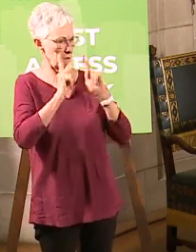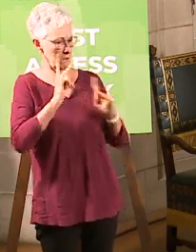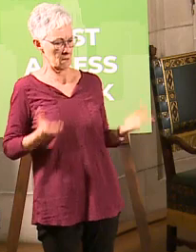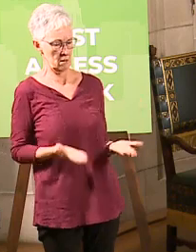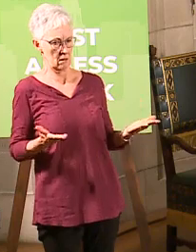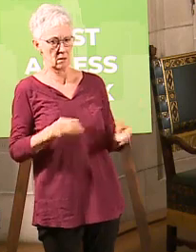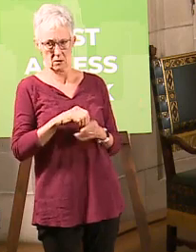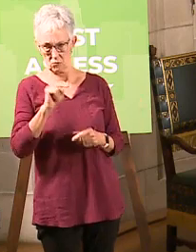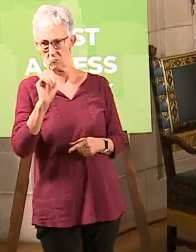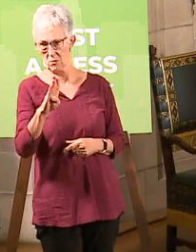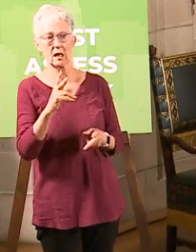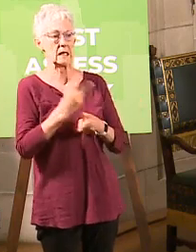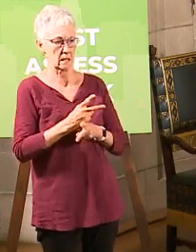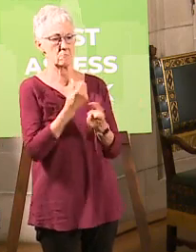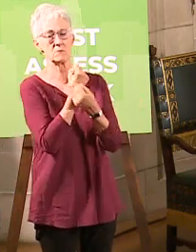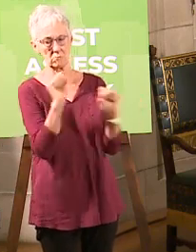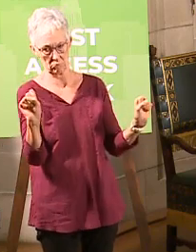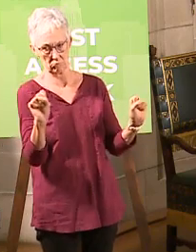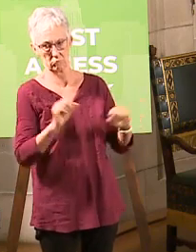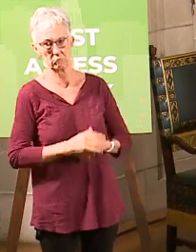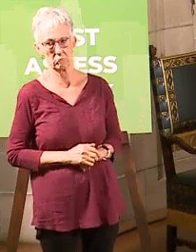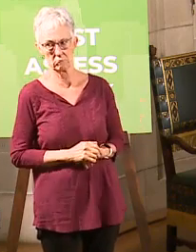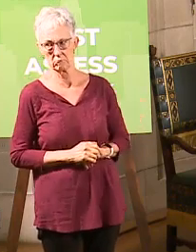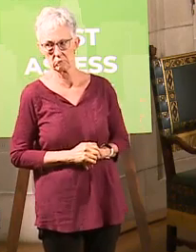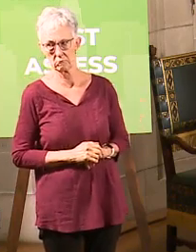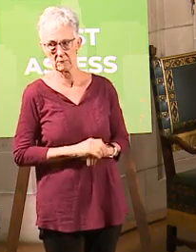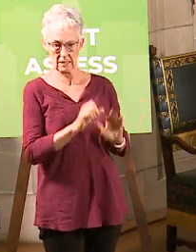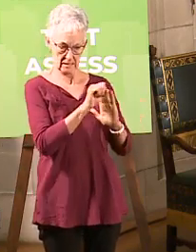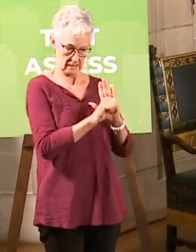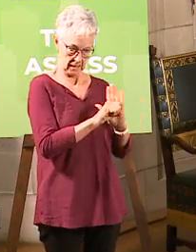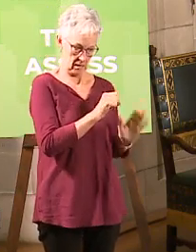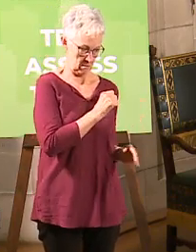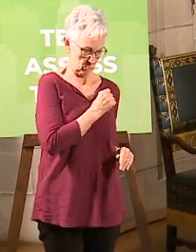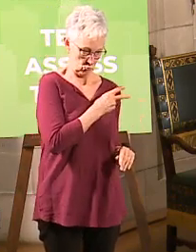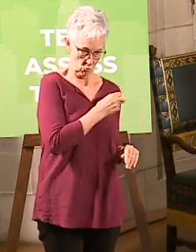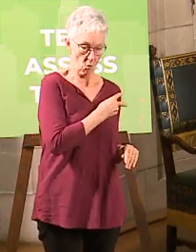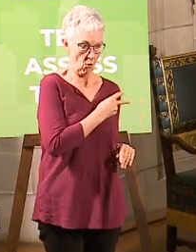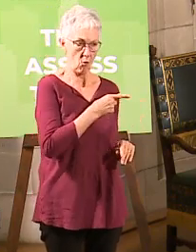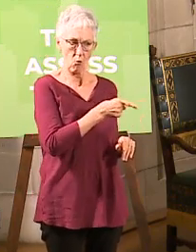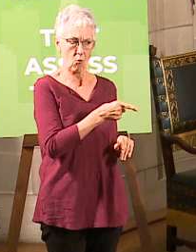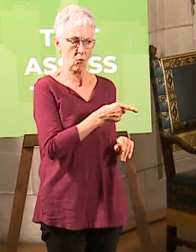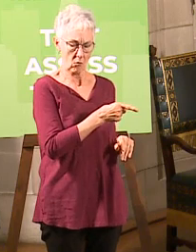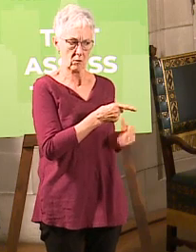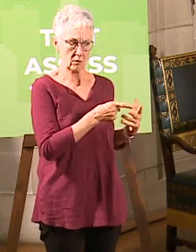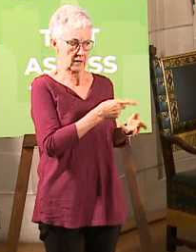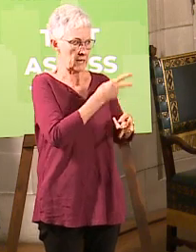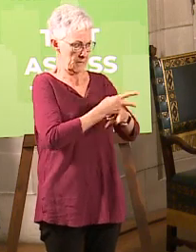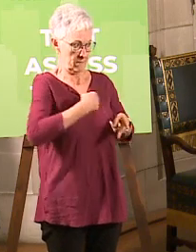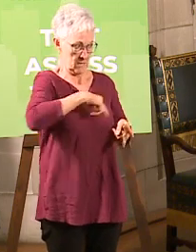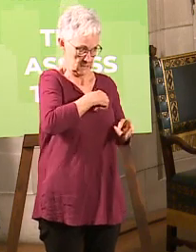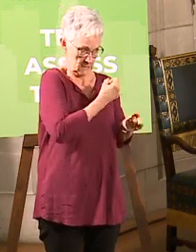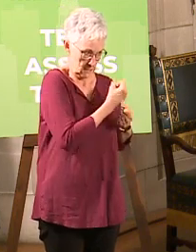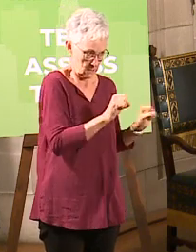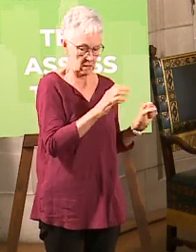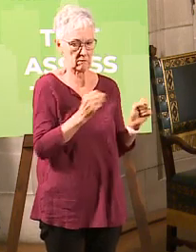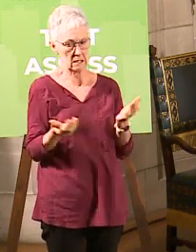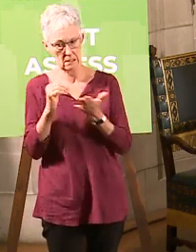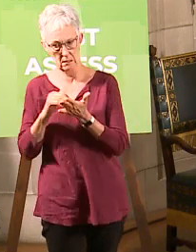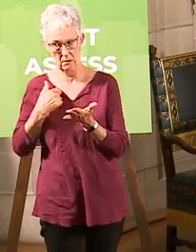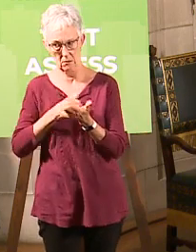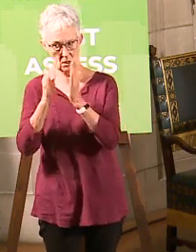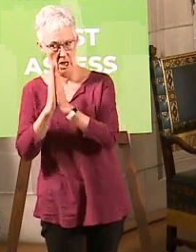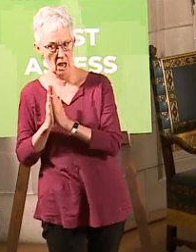in helping to keep people safe. I want to thank the mayors of Omaha and Lincoln for our work together. And I want to thank the members